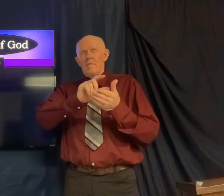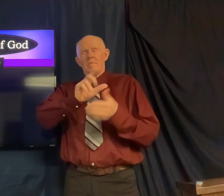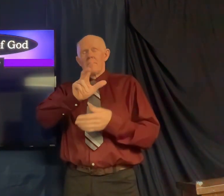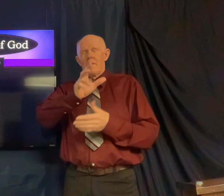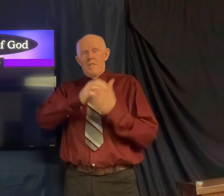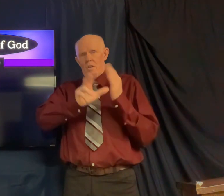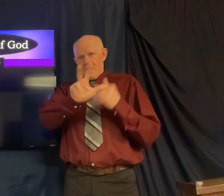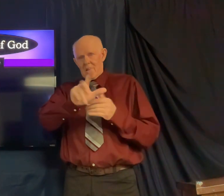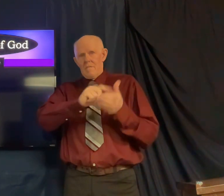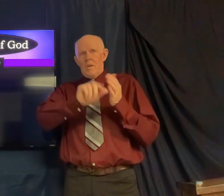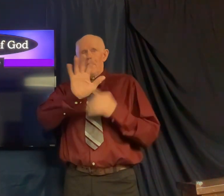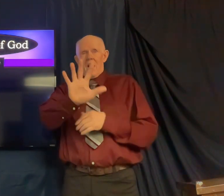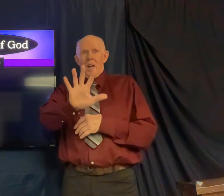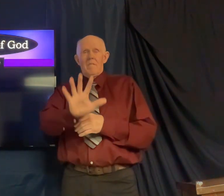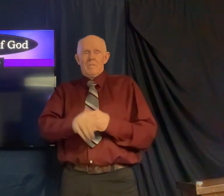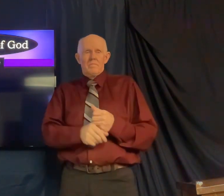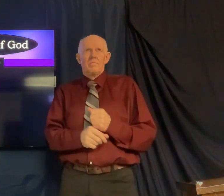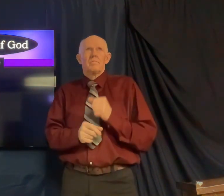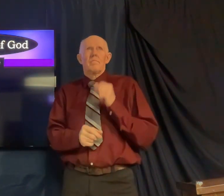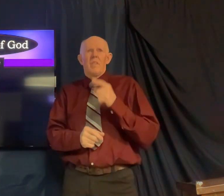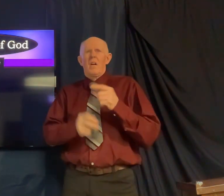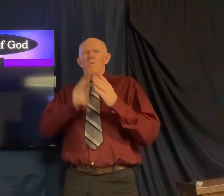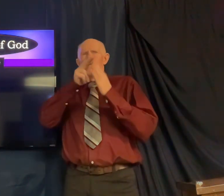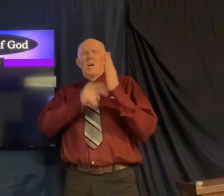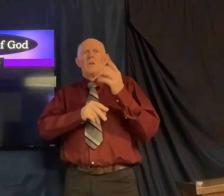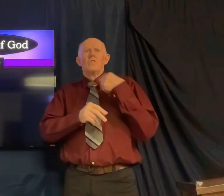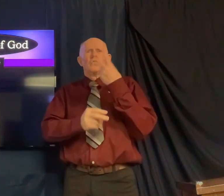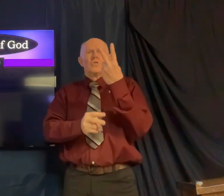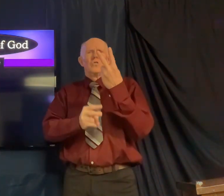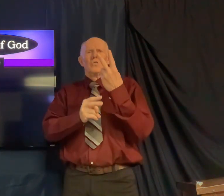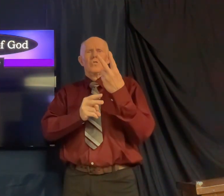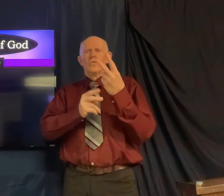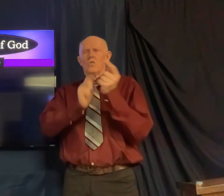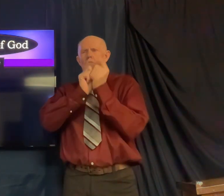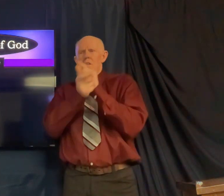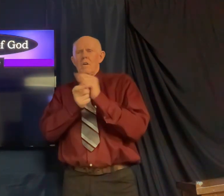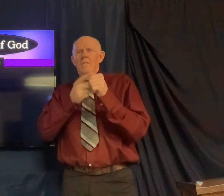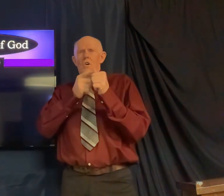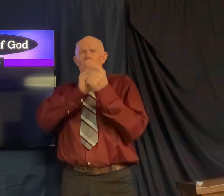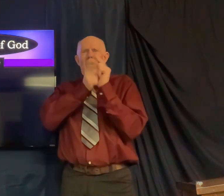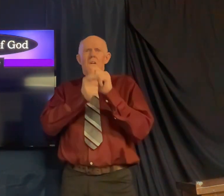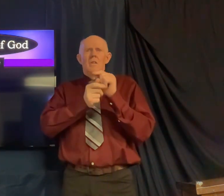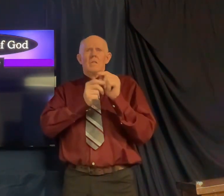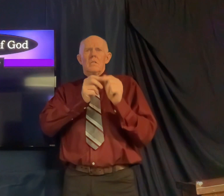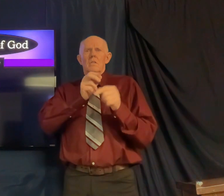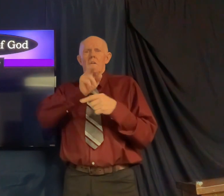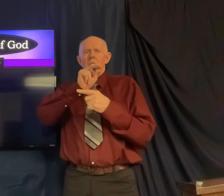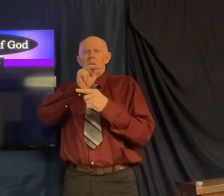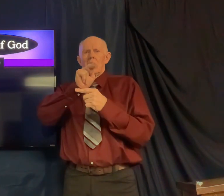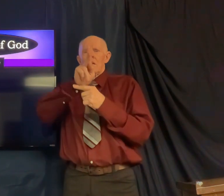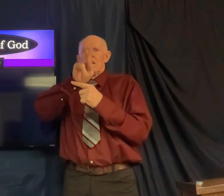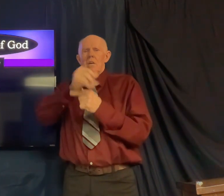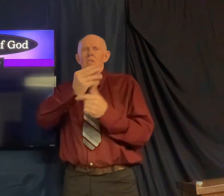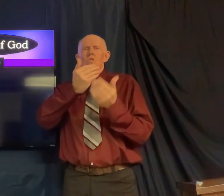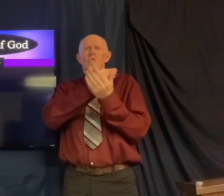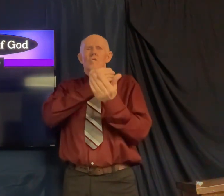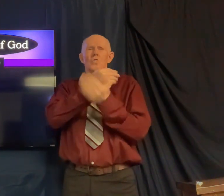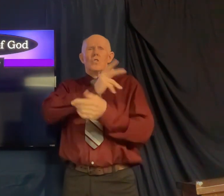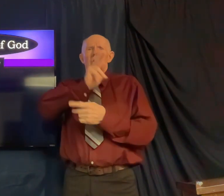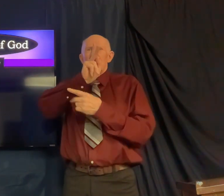chapter 3, verse 5, unfailing things of God. There are two translations we will look at, the New